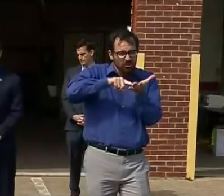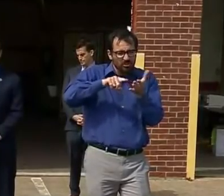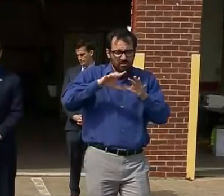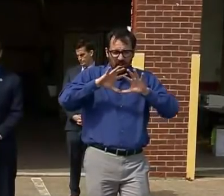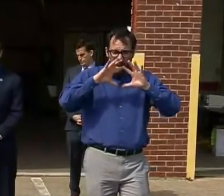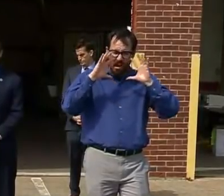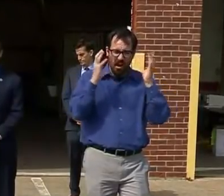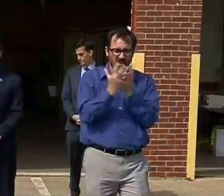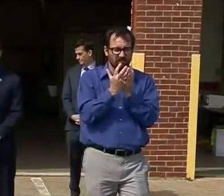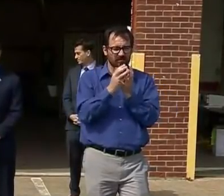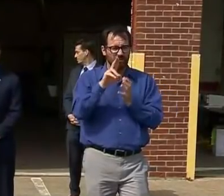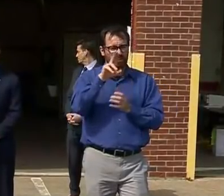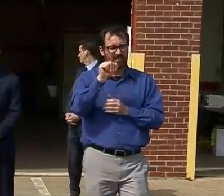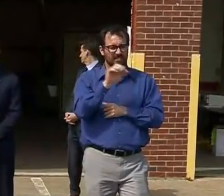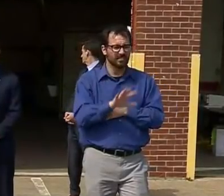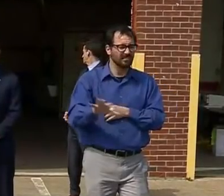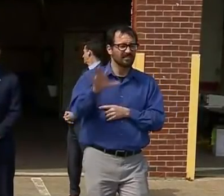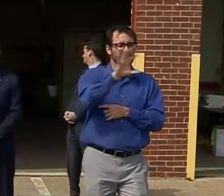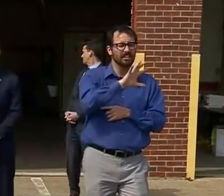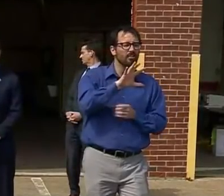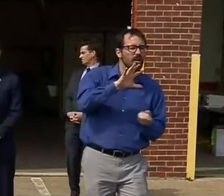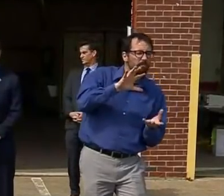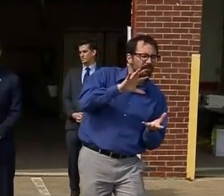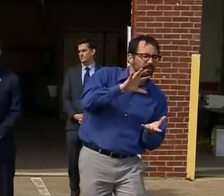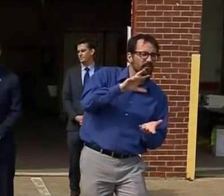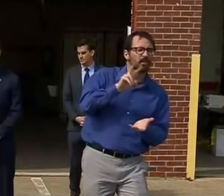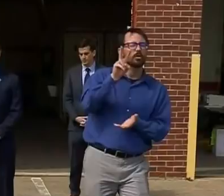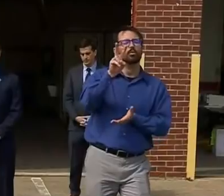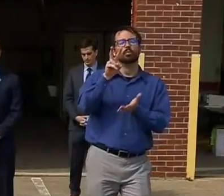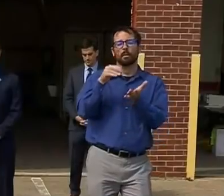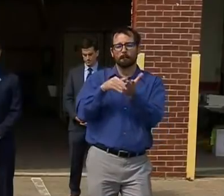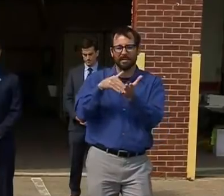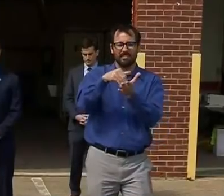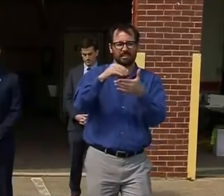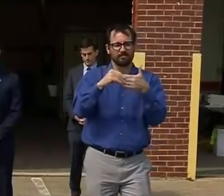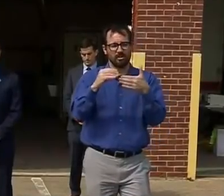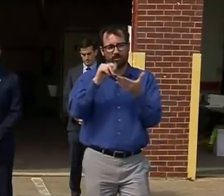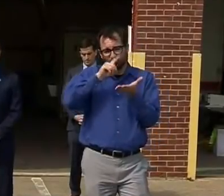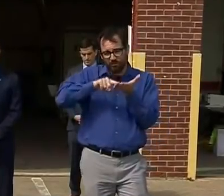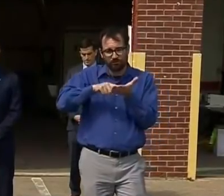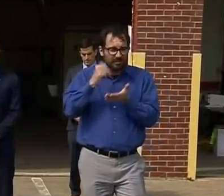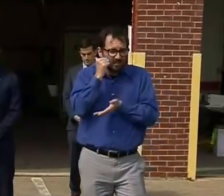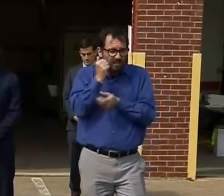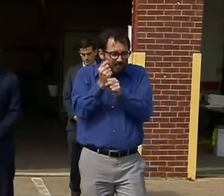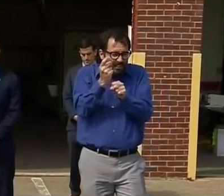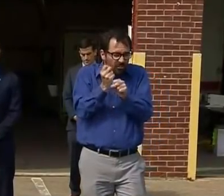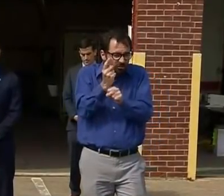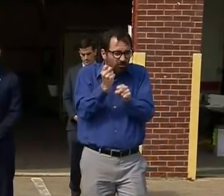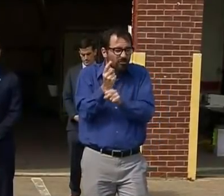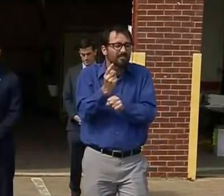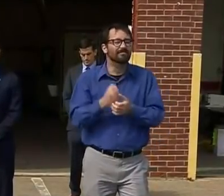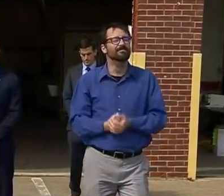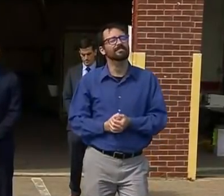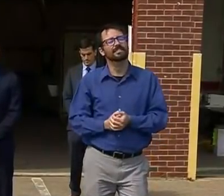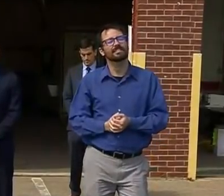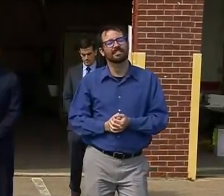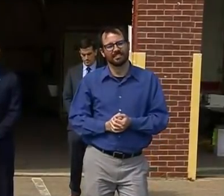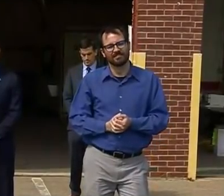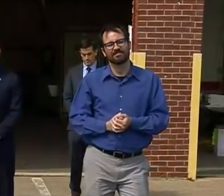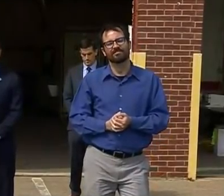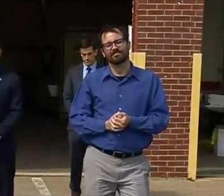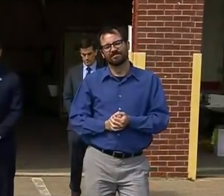us, and Mayor Curtatone referenced this, is collaboration with the Commonwealth, with the City of Somerville, with Federal